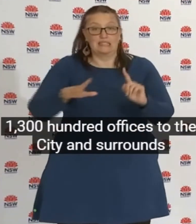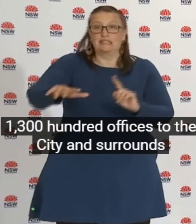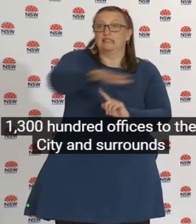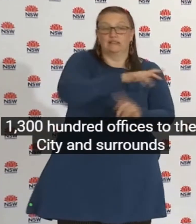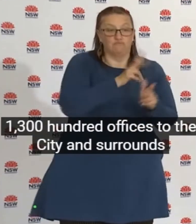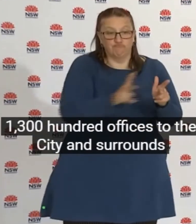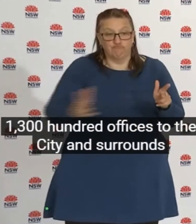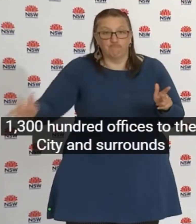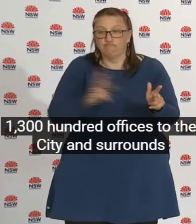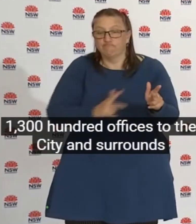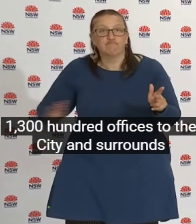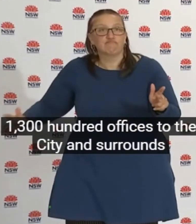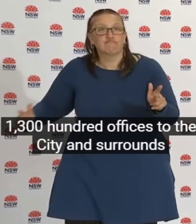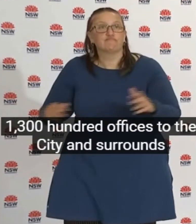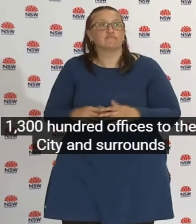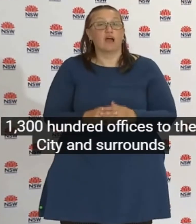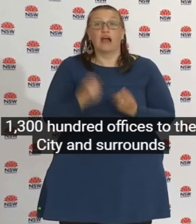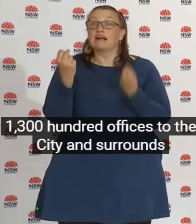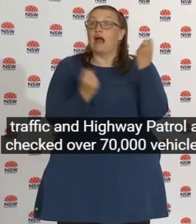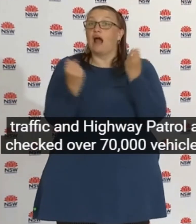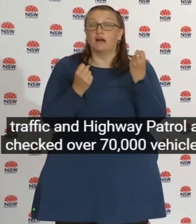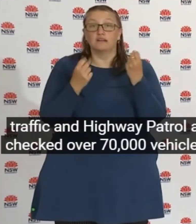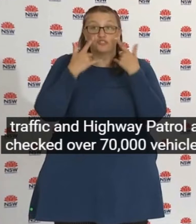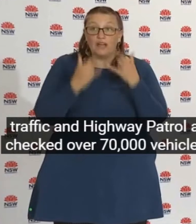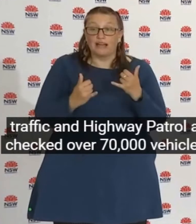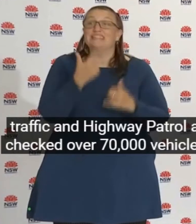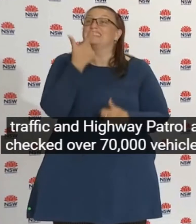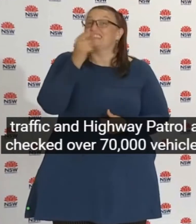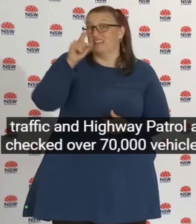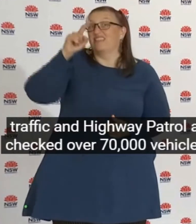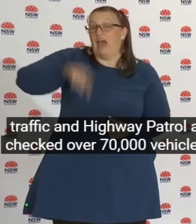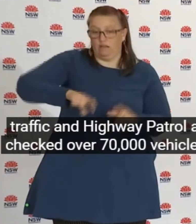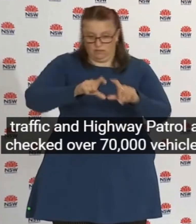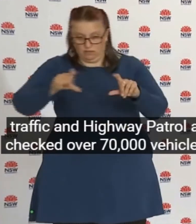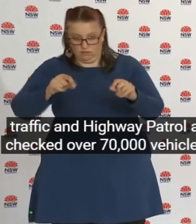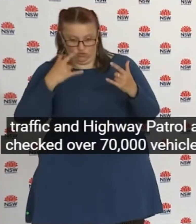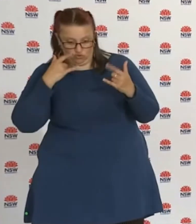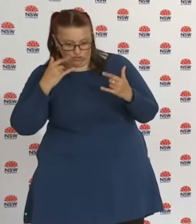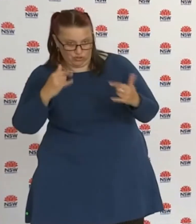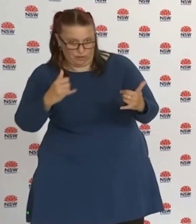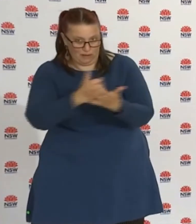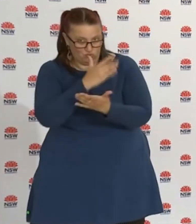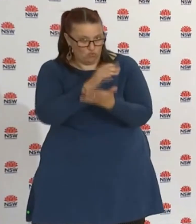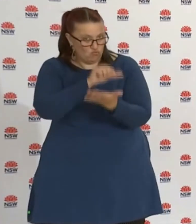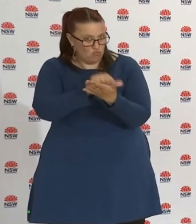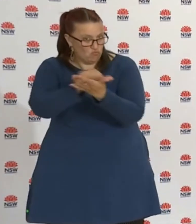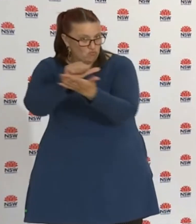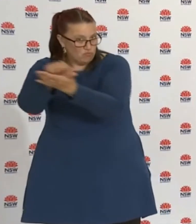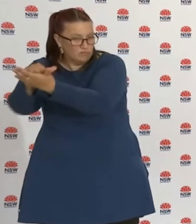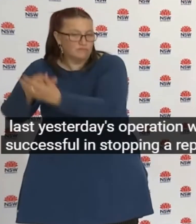Patrol alone checked over 70,000 vehicles. Yesterday's operation was successful